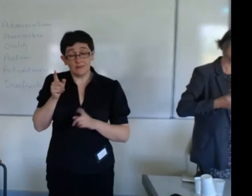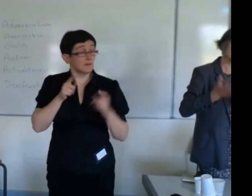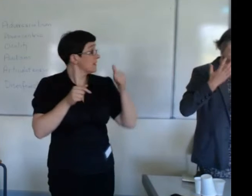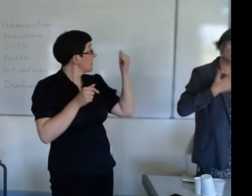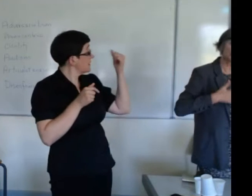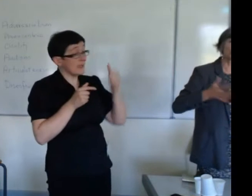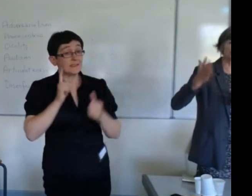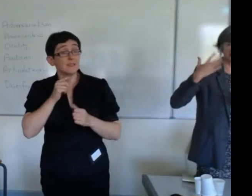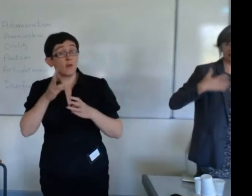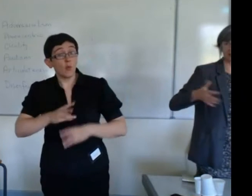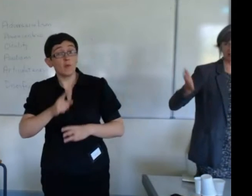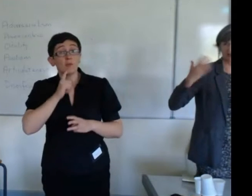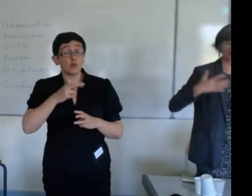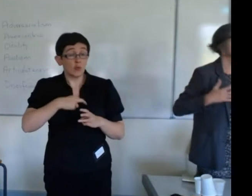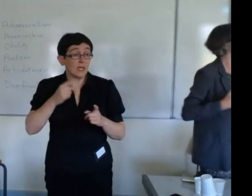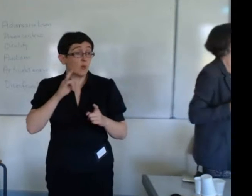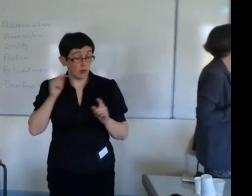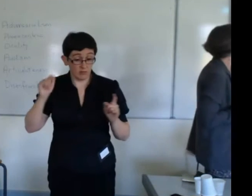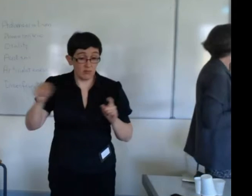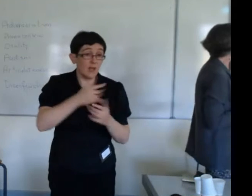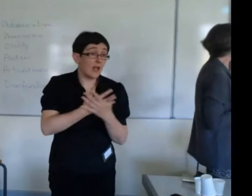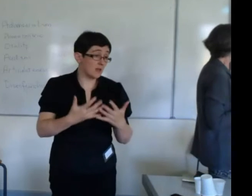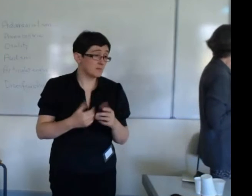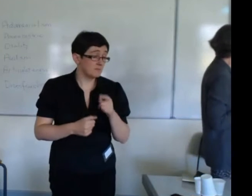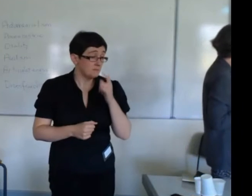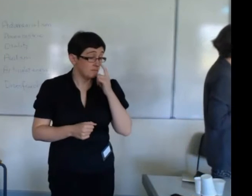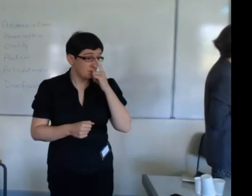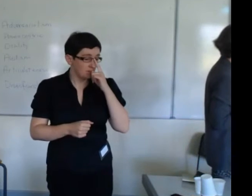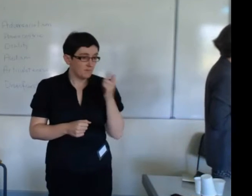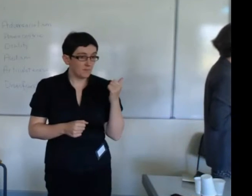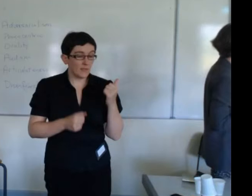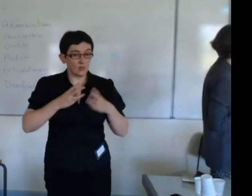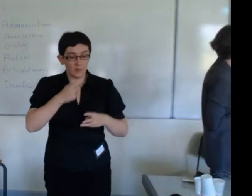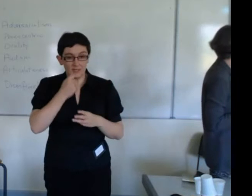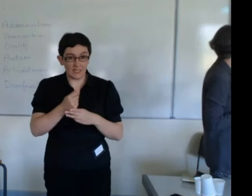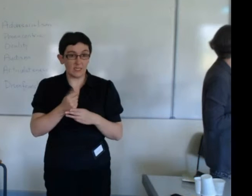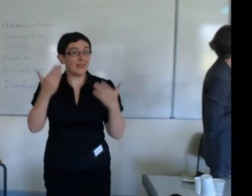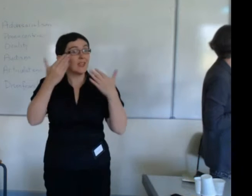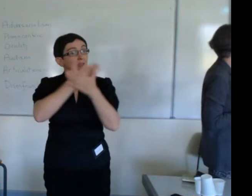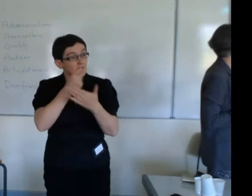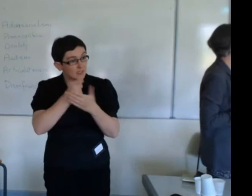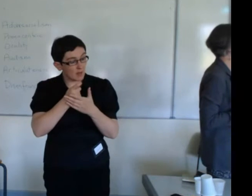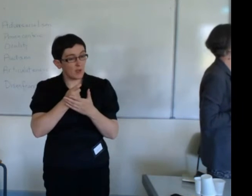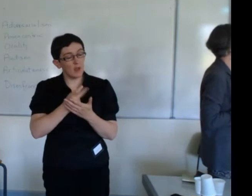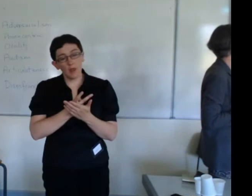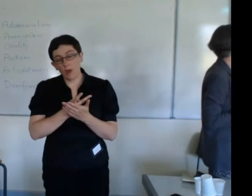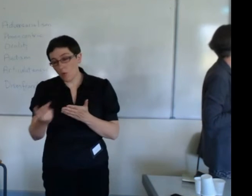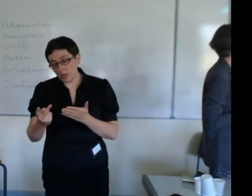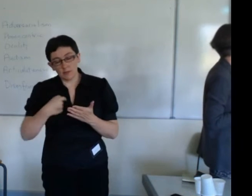it's a recurring thing that we hear about. So this woman is saying, in the evenings, I'd be exhausted. Being deaf is